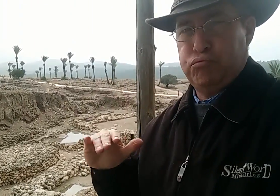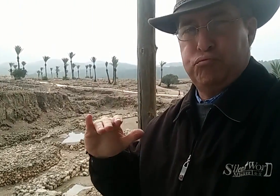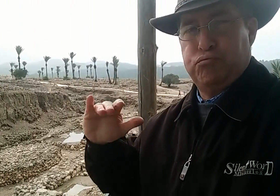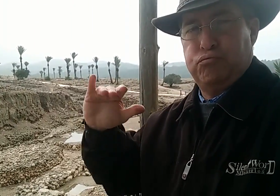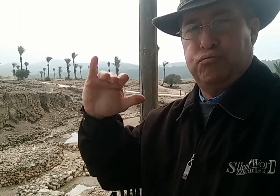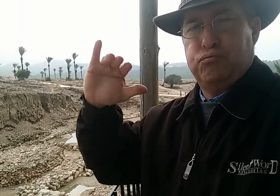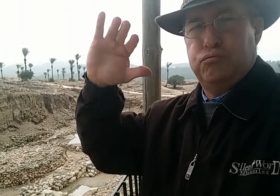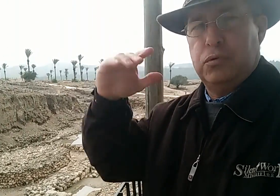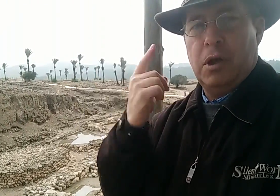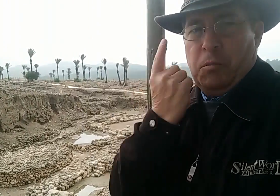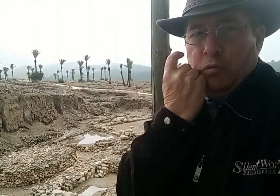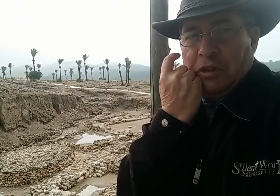built right here.